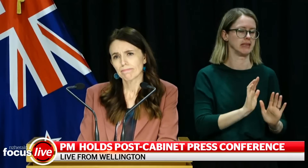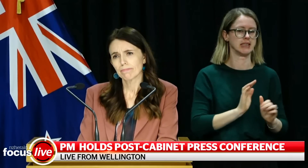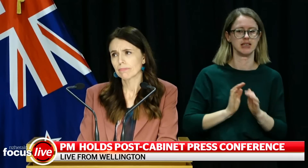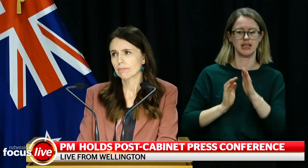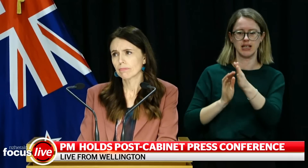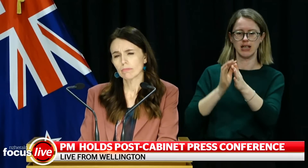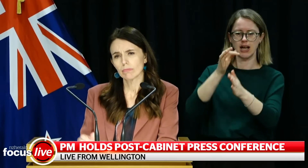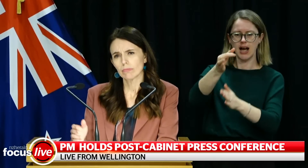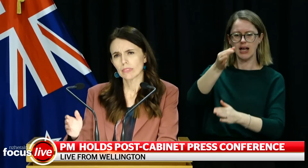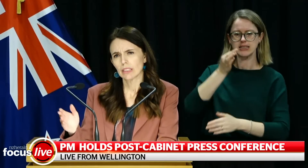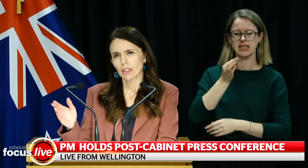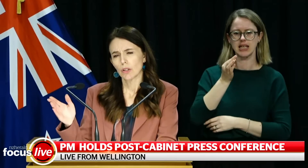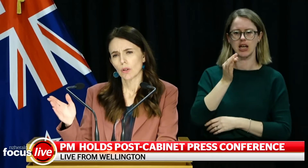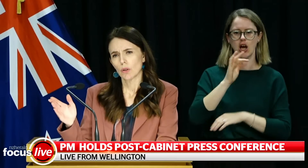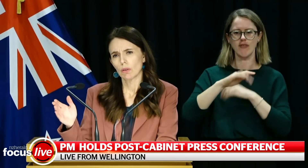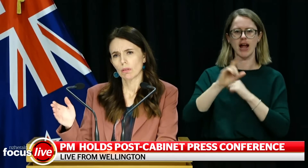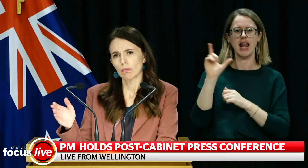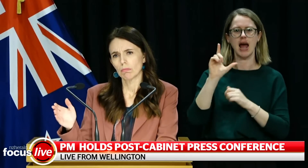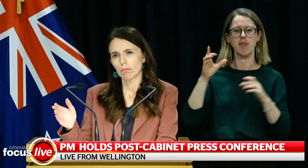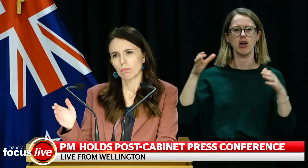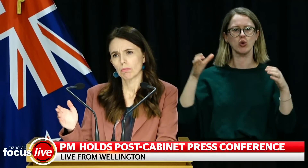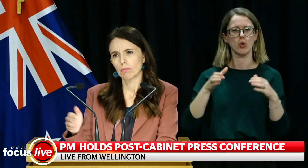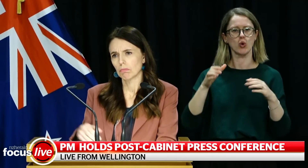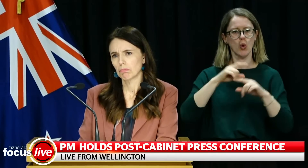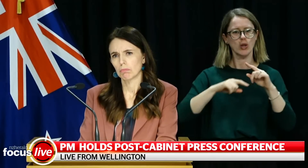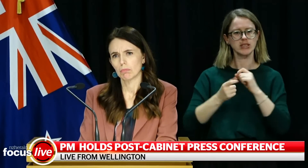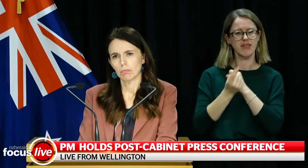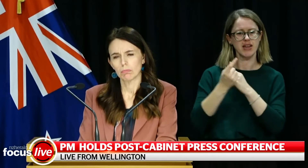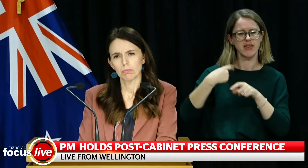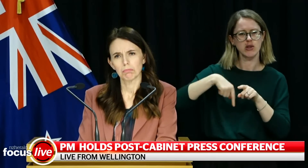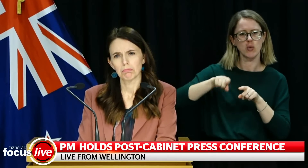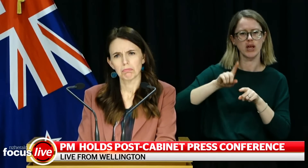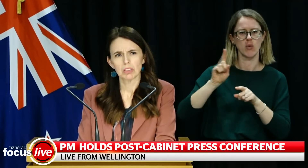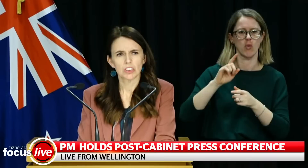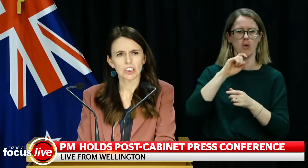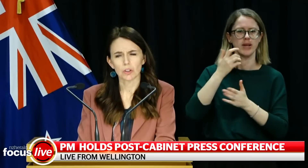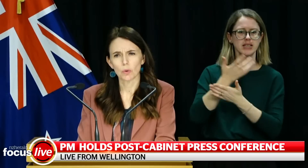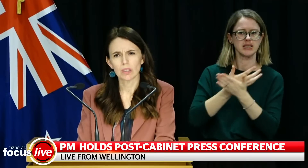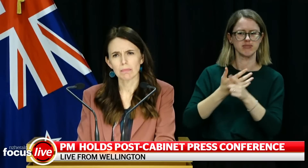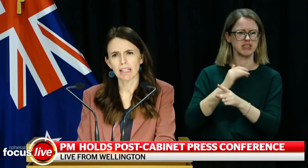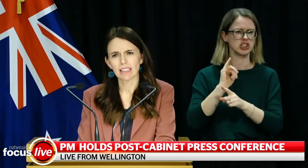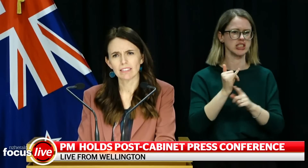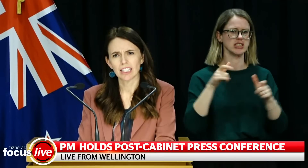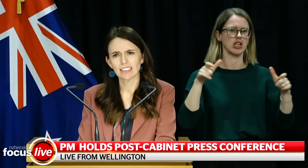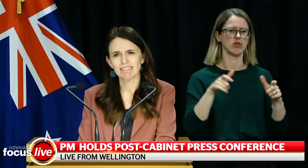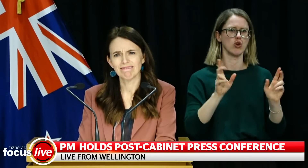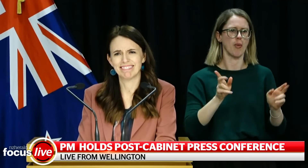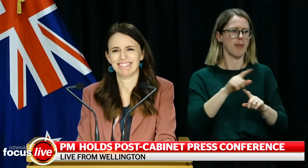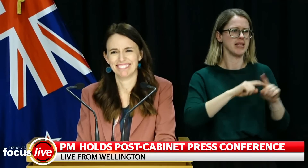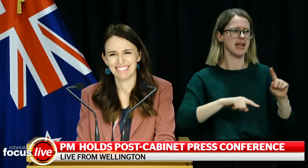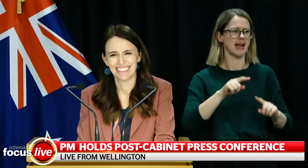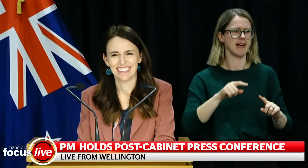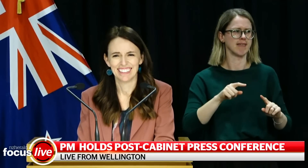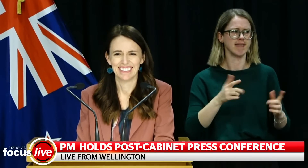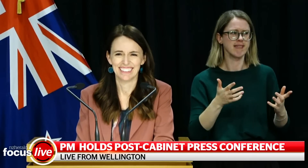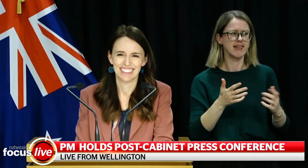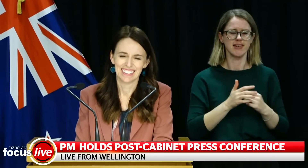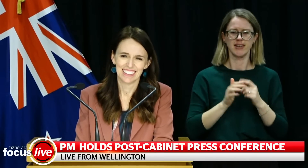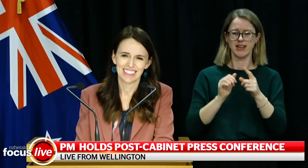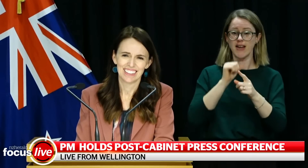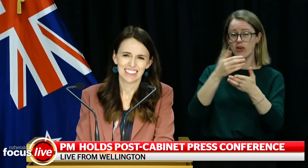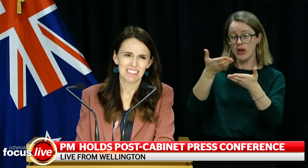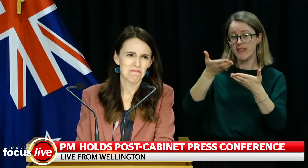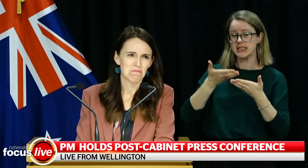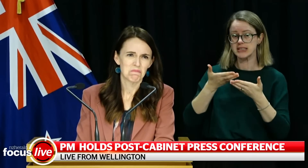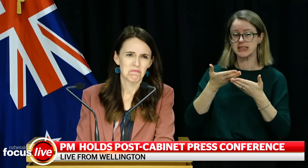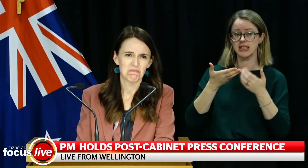more about this Labour caucus event that's happening at the end of the week? What's going to be discussed? It's just a caucus meeting, Jason. Yeah, but I mean, if you could give us an